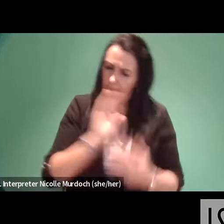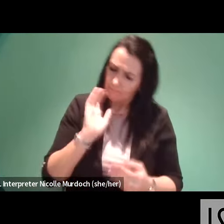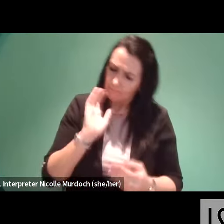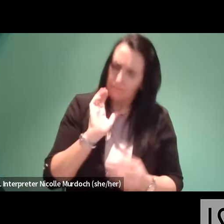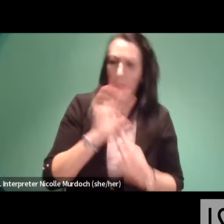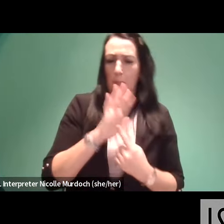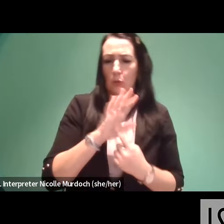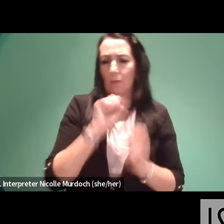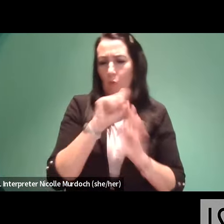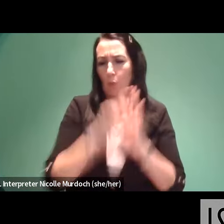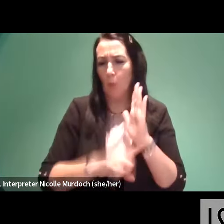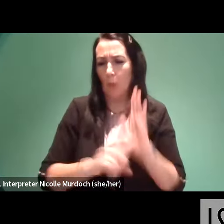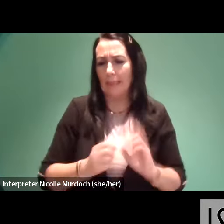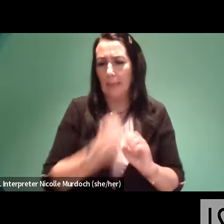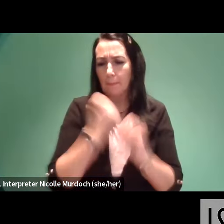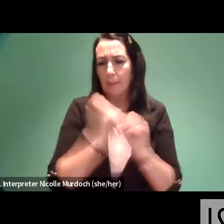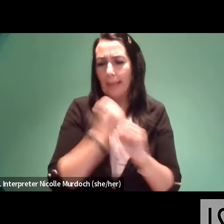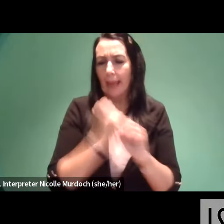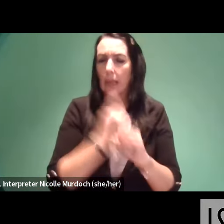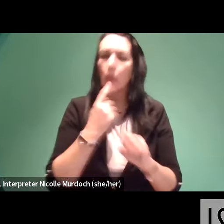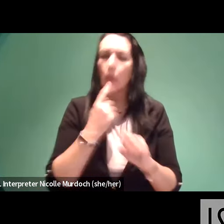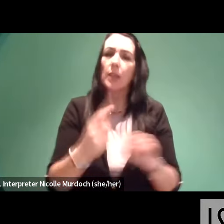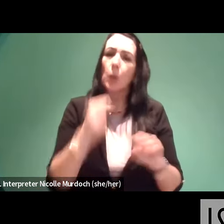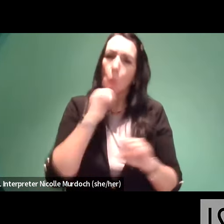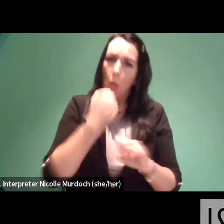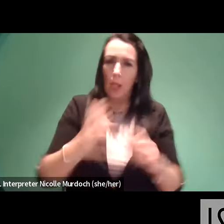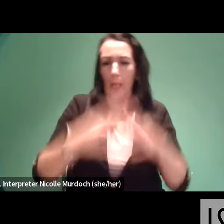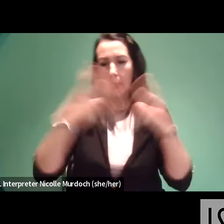our policy making. We said we'll have the biggest,